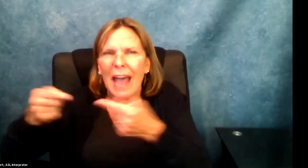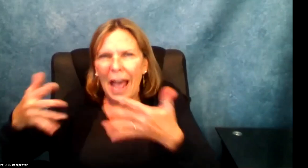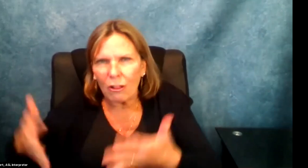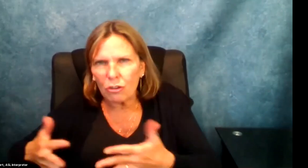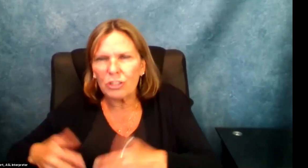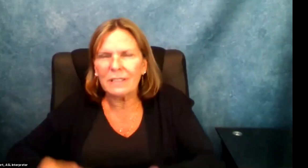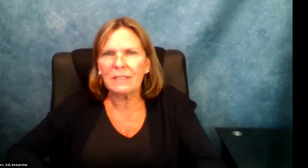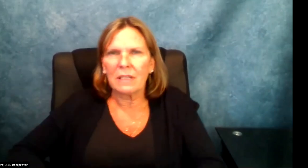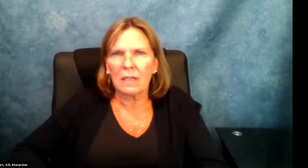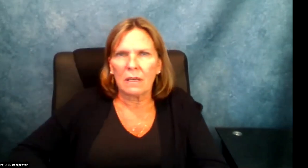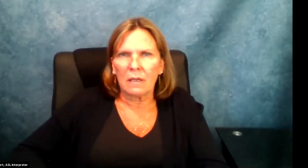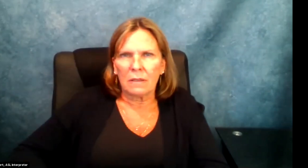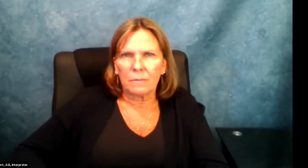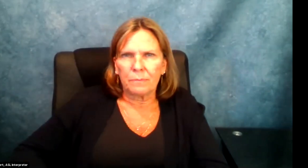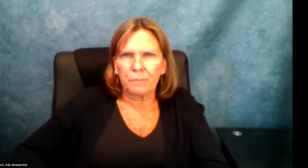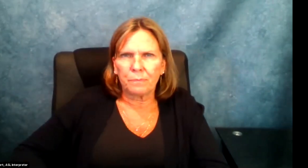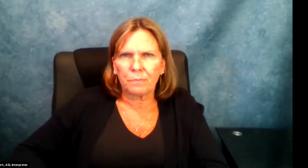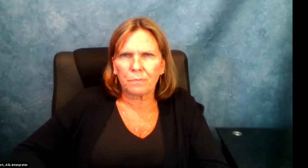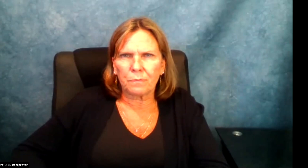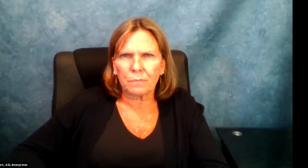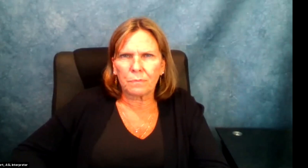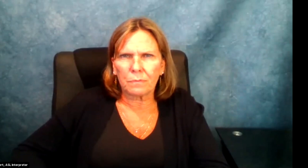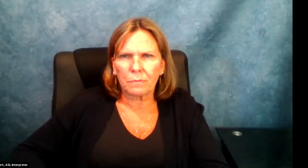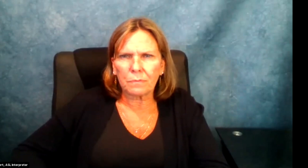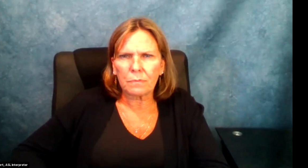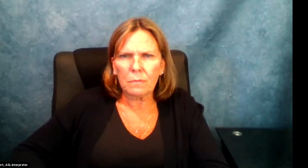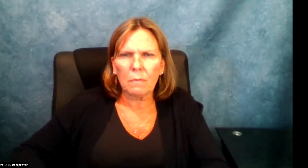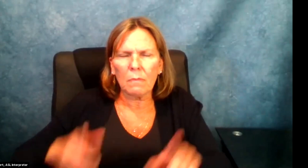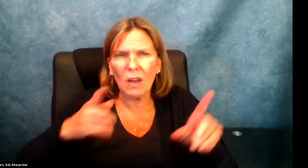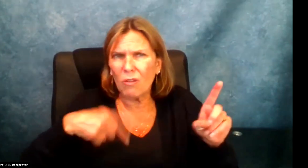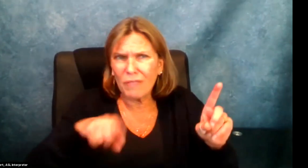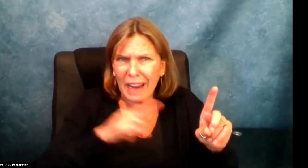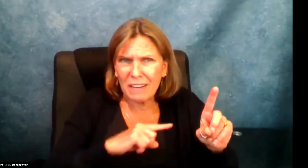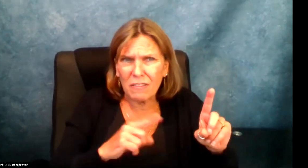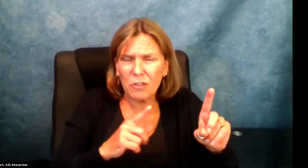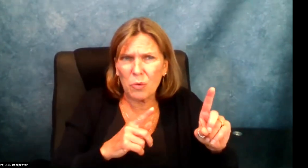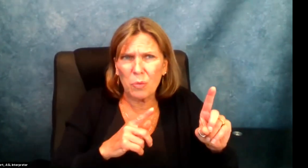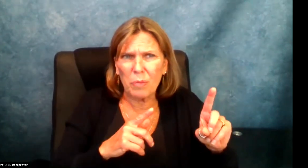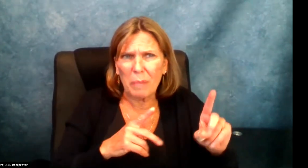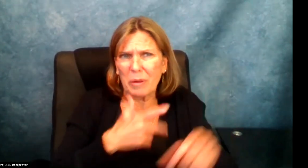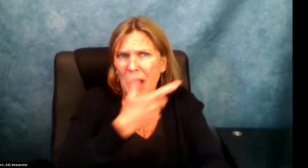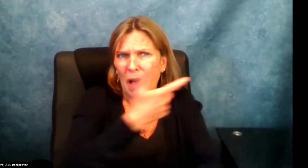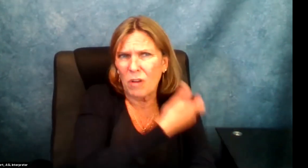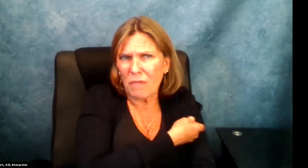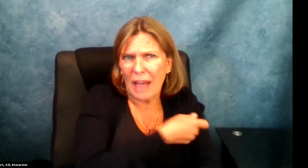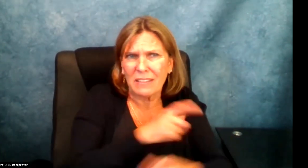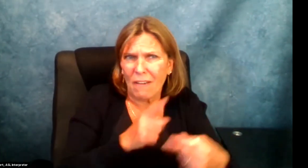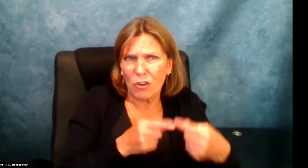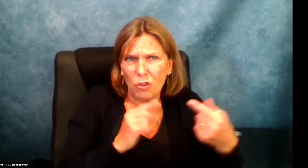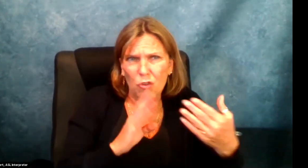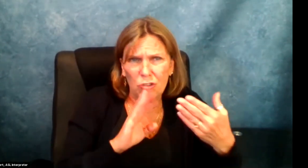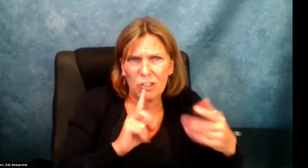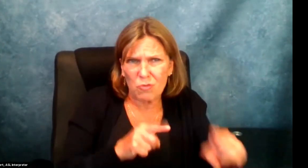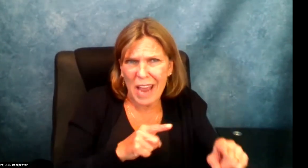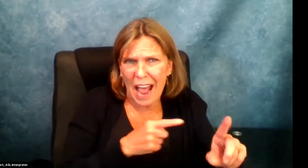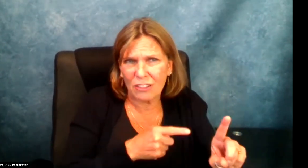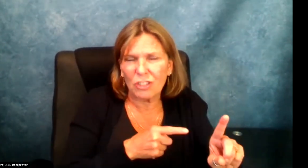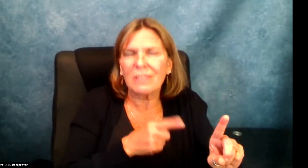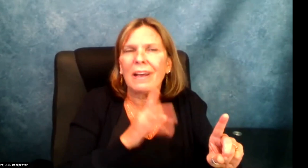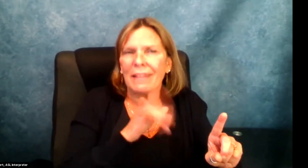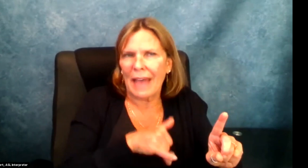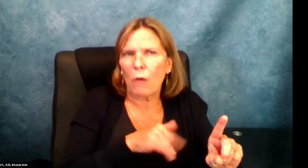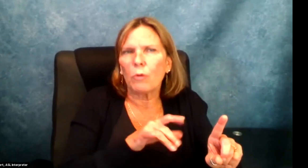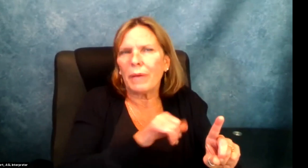sure there's anyone in this group tonight who may fit that category, but that's also a conversation,